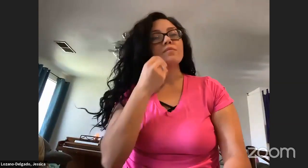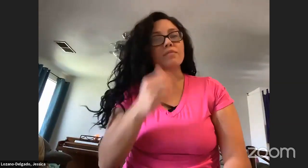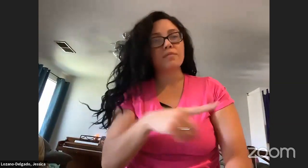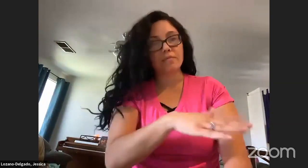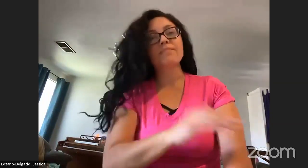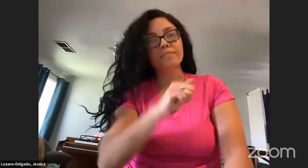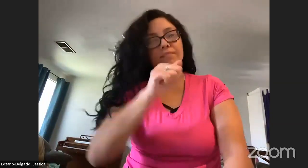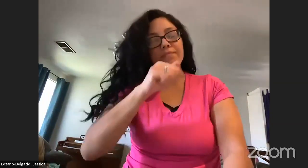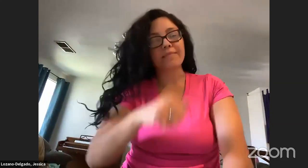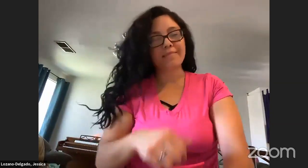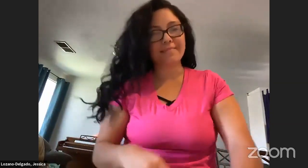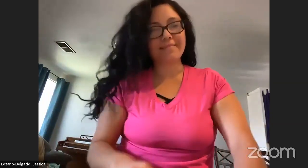home.